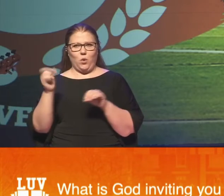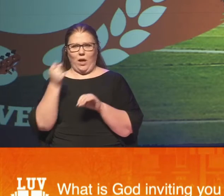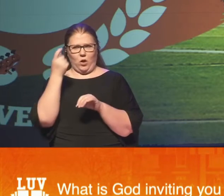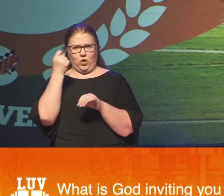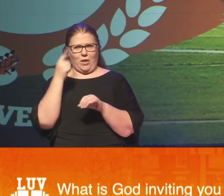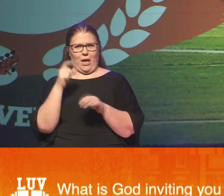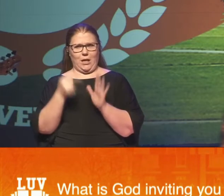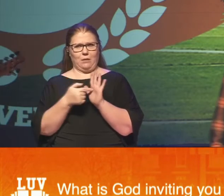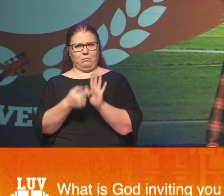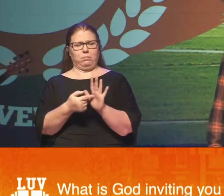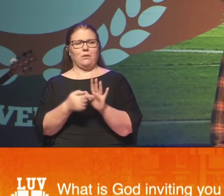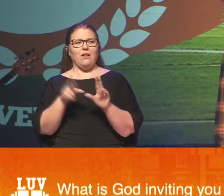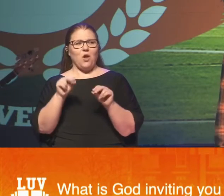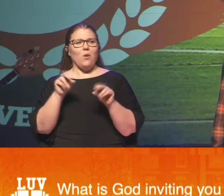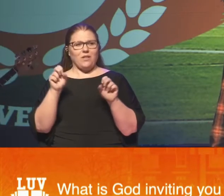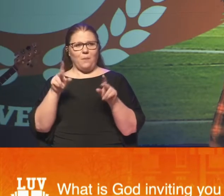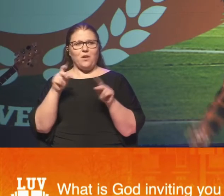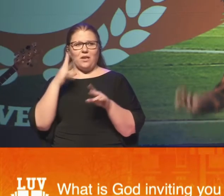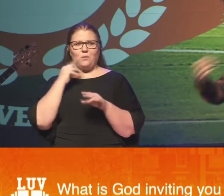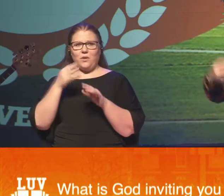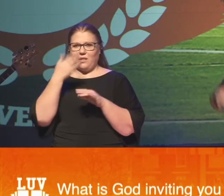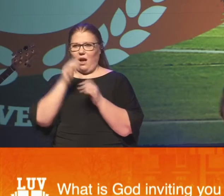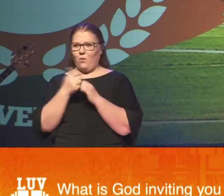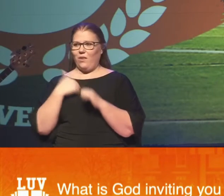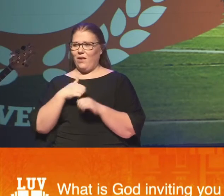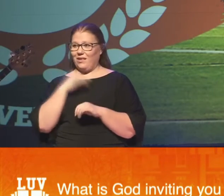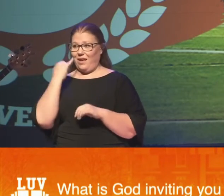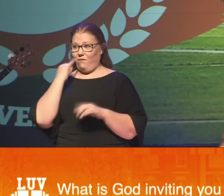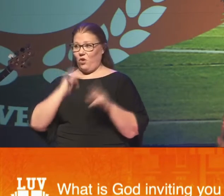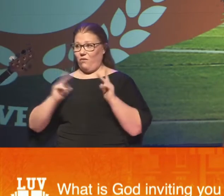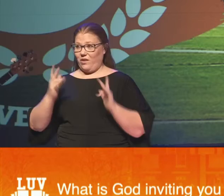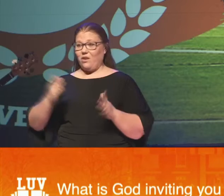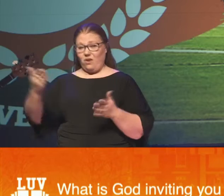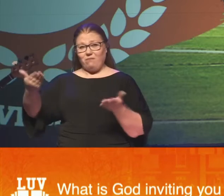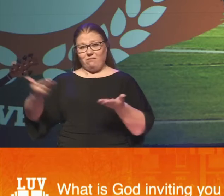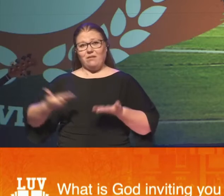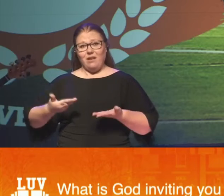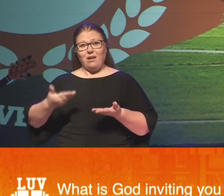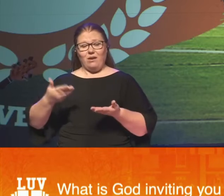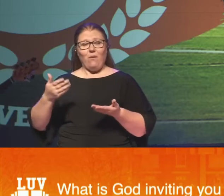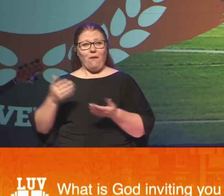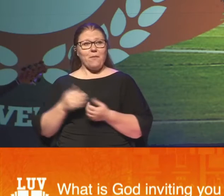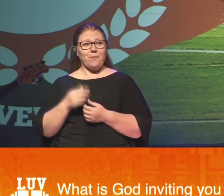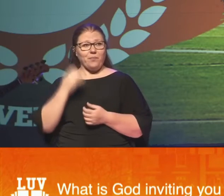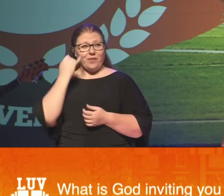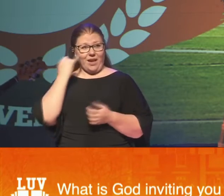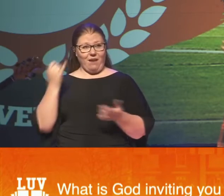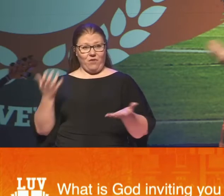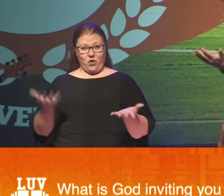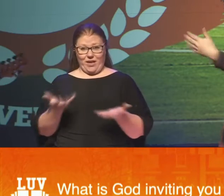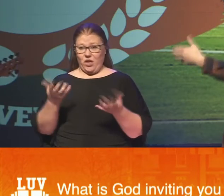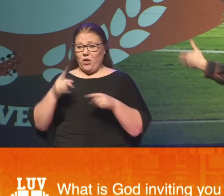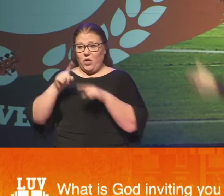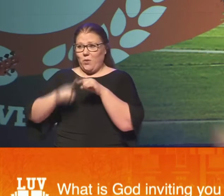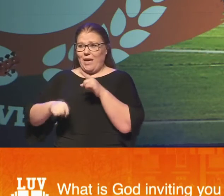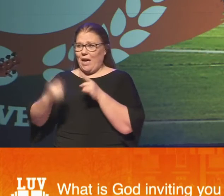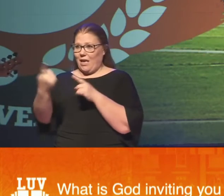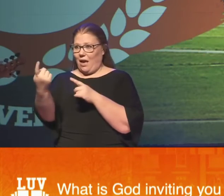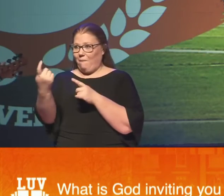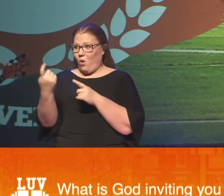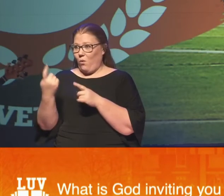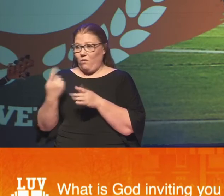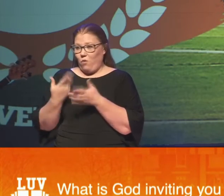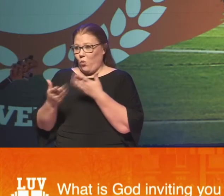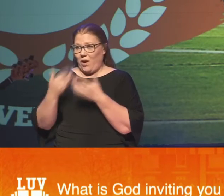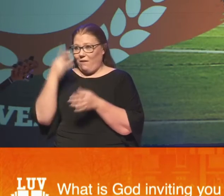opportunity to experience God with us together. If you're a guest, you're welcome to come forward. If not, don't worry about it. If you're in the room and you can't make your way forward